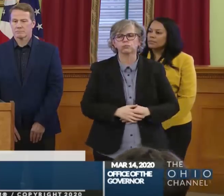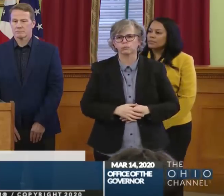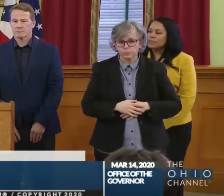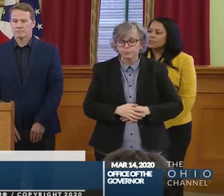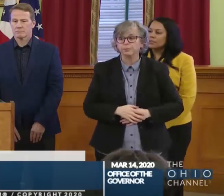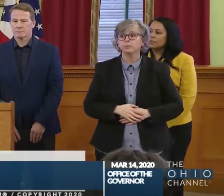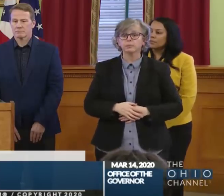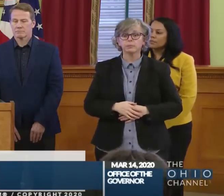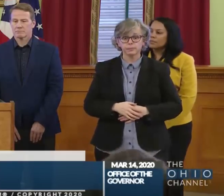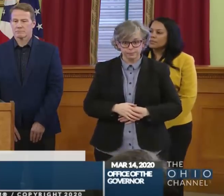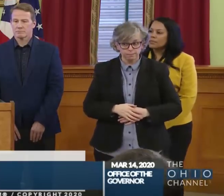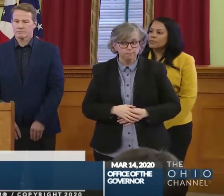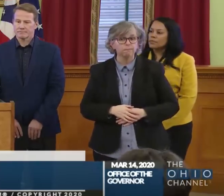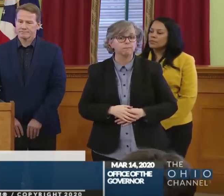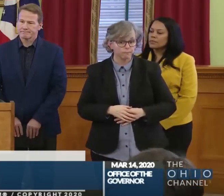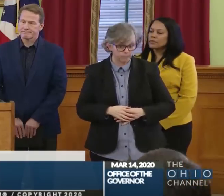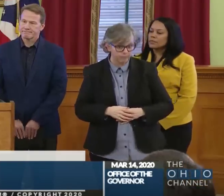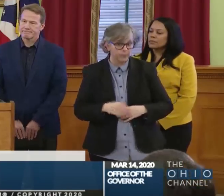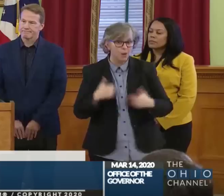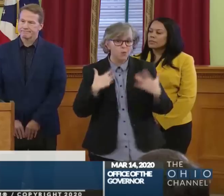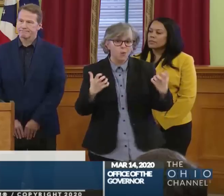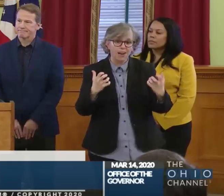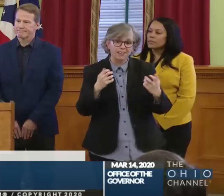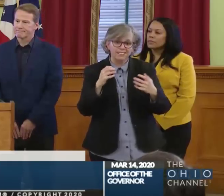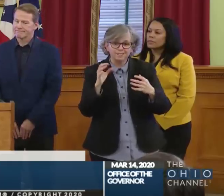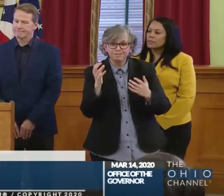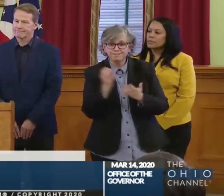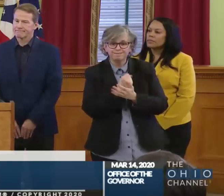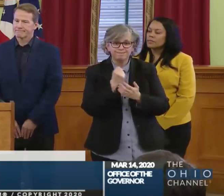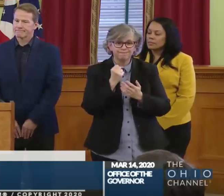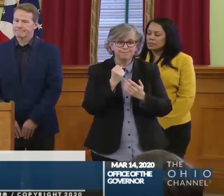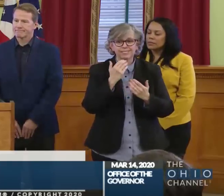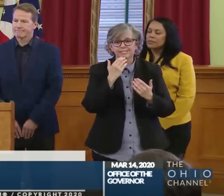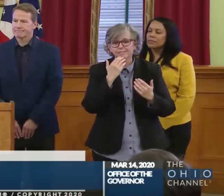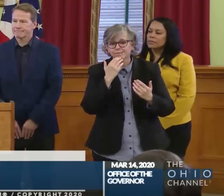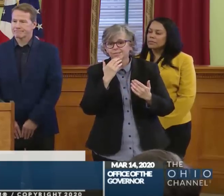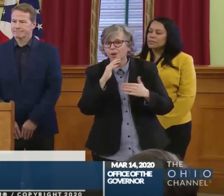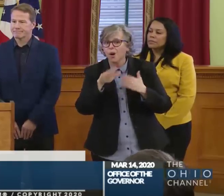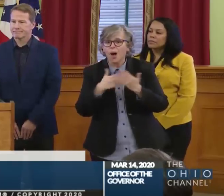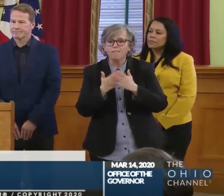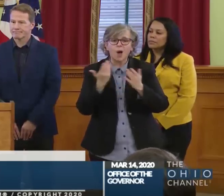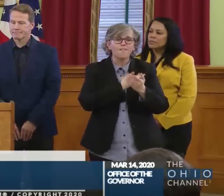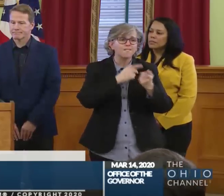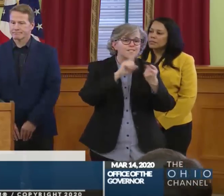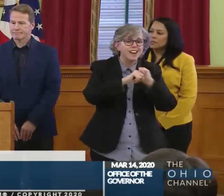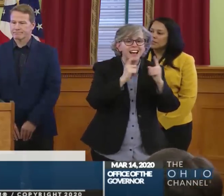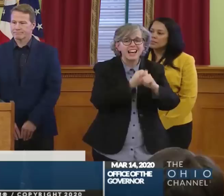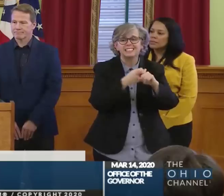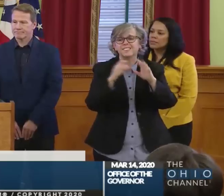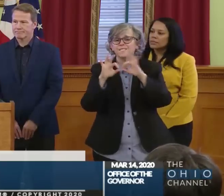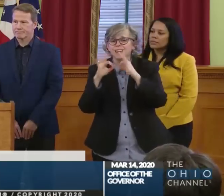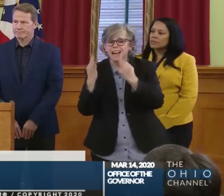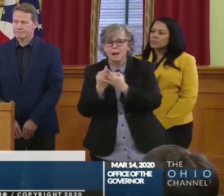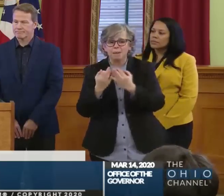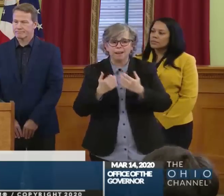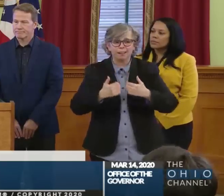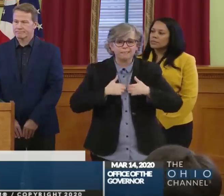So I just want to take a minute and say to all of our friends and families living with mental illness and substance use